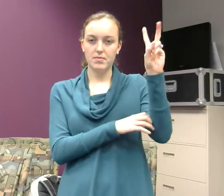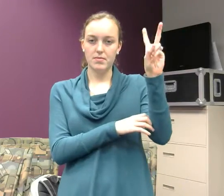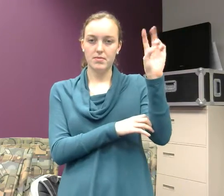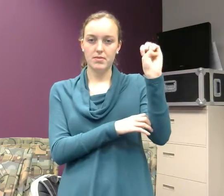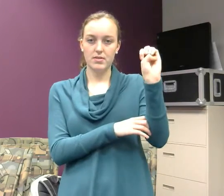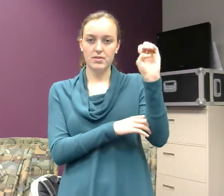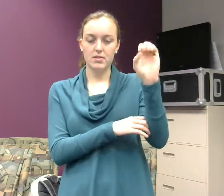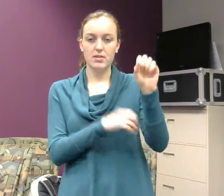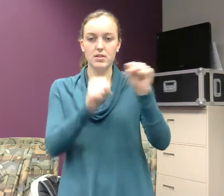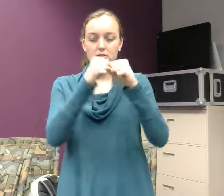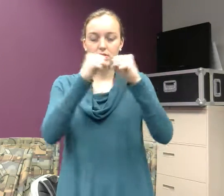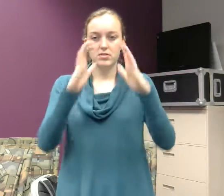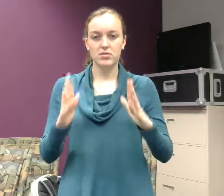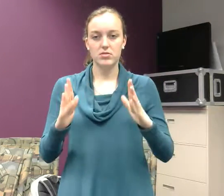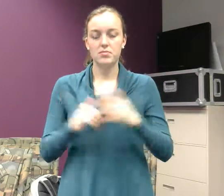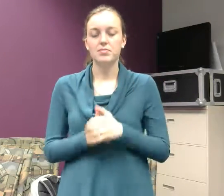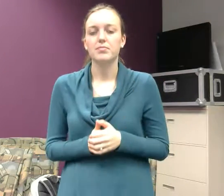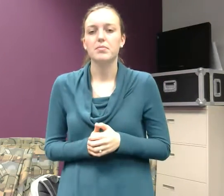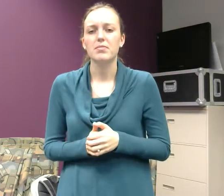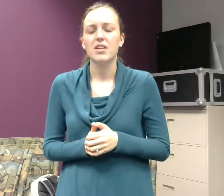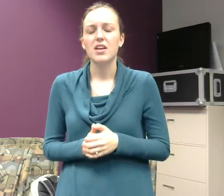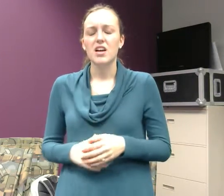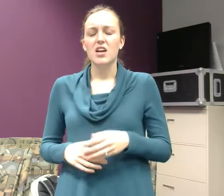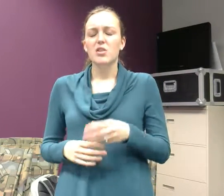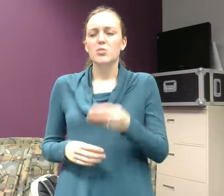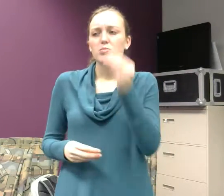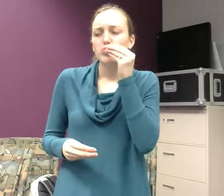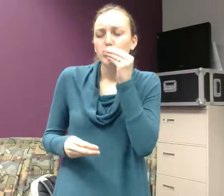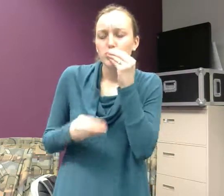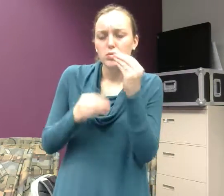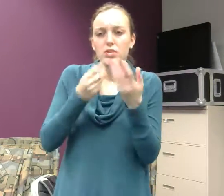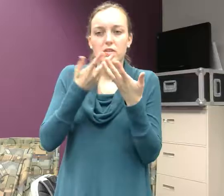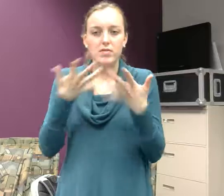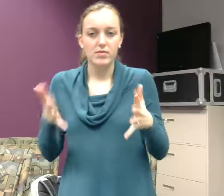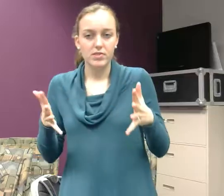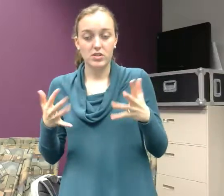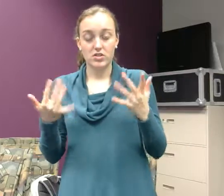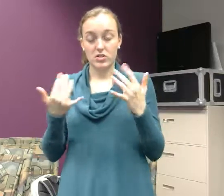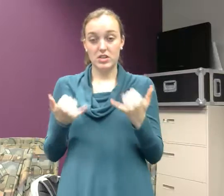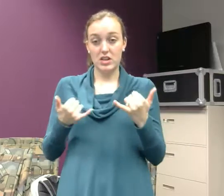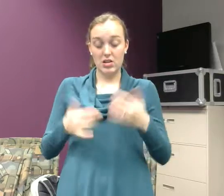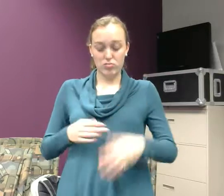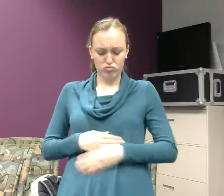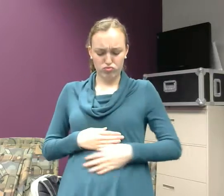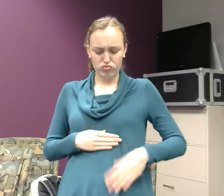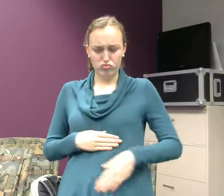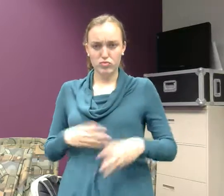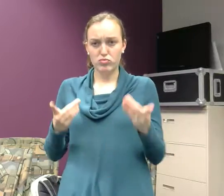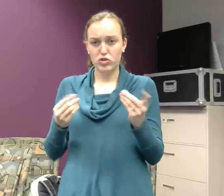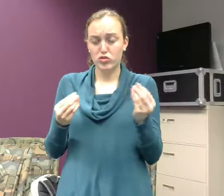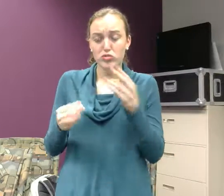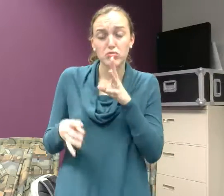now. And when you went to lunch today, you were eating that terrific pizza, and you took a